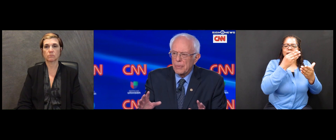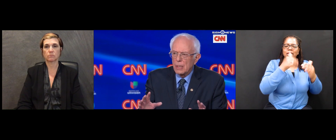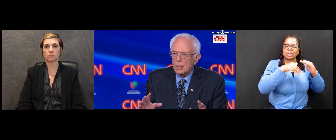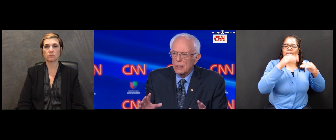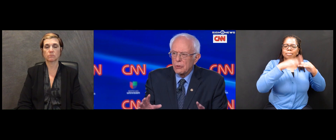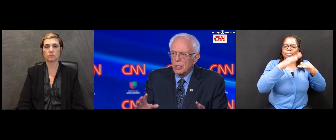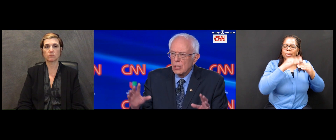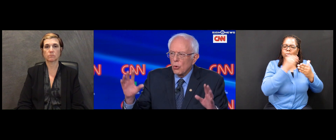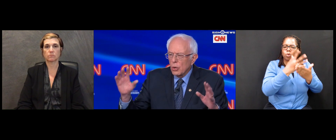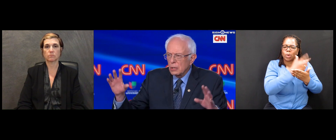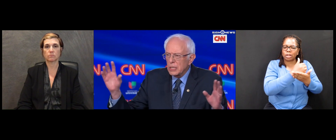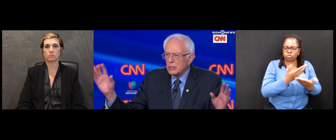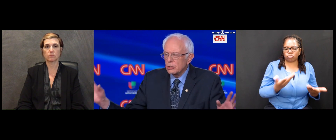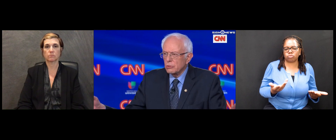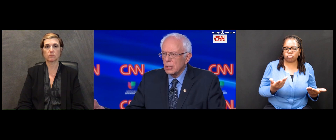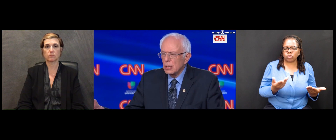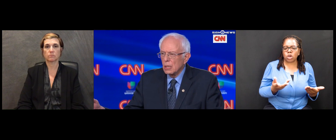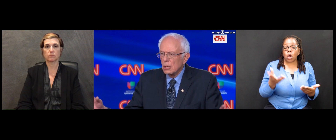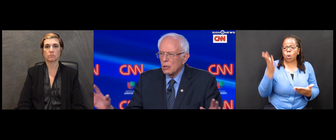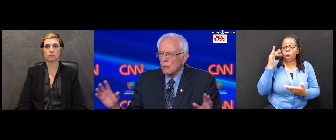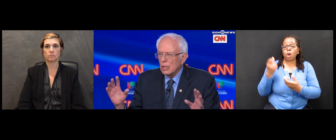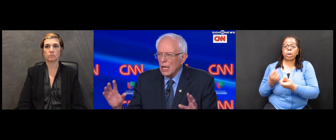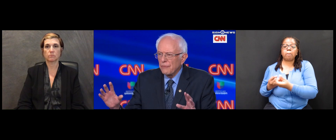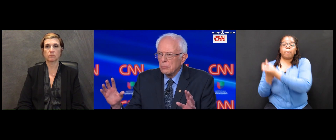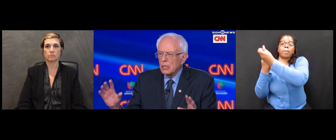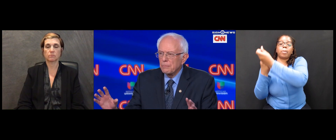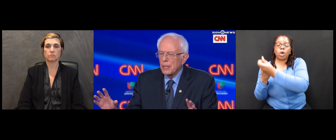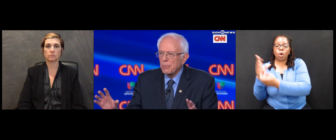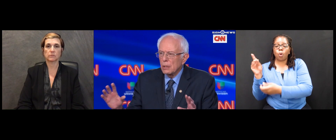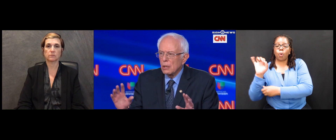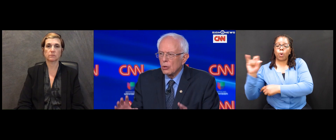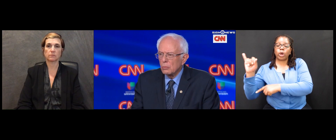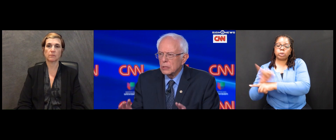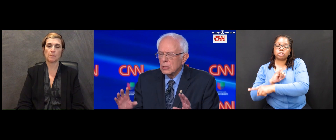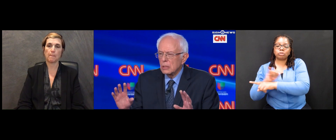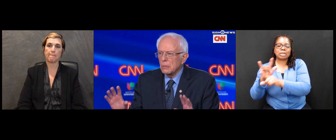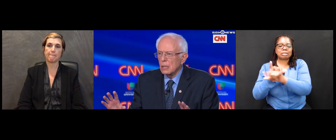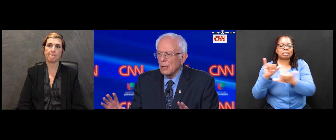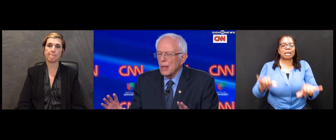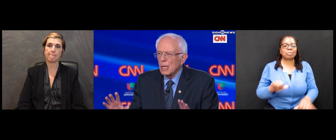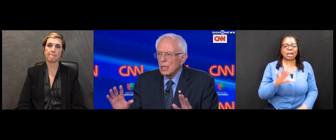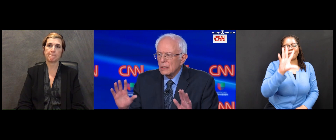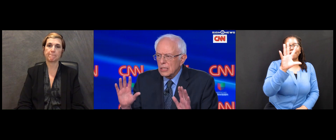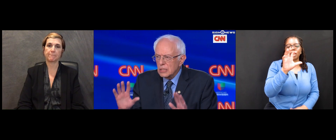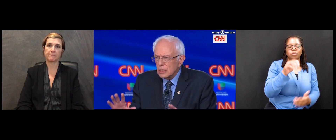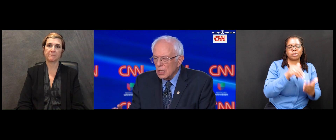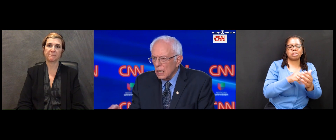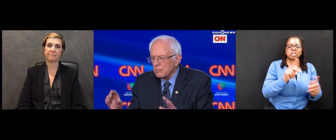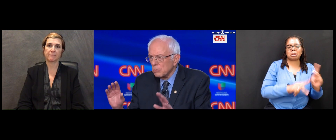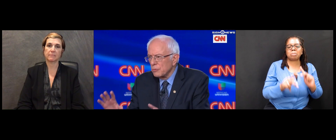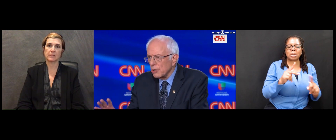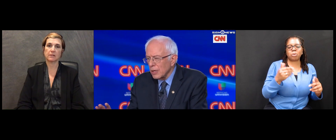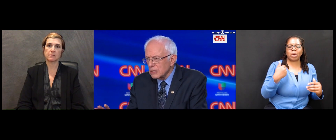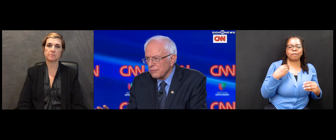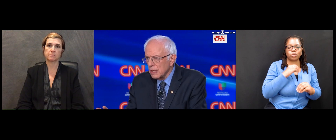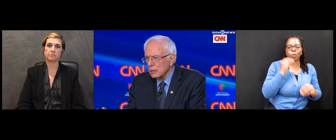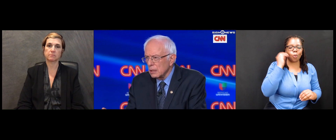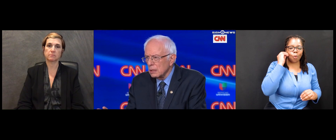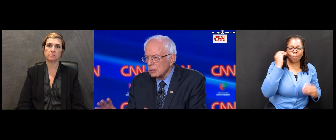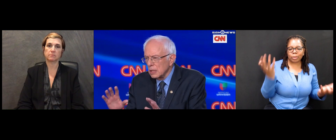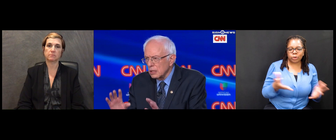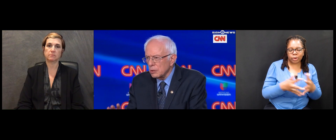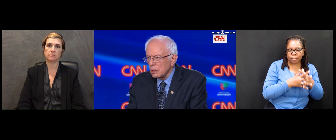up the oil industry while 500,000 people are homeless in America? This is a time to move